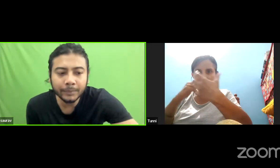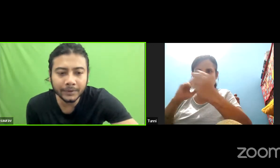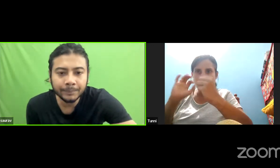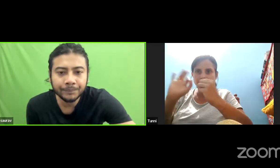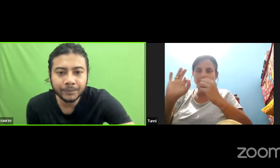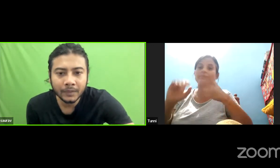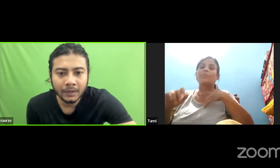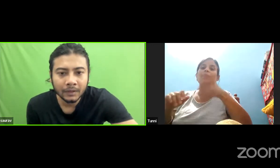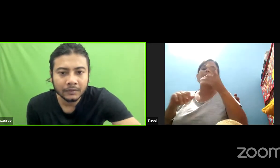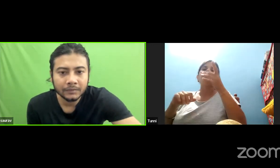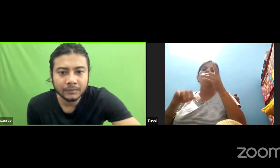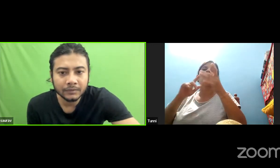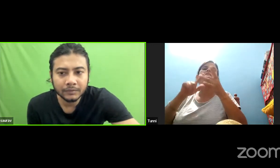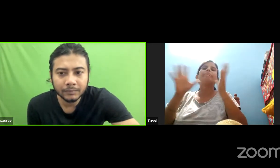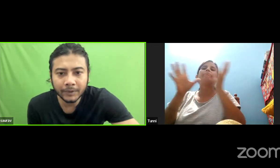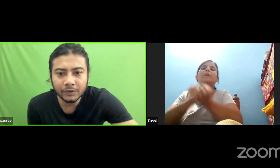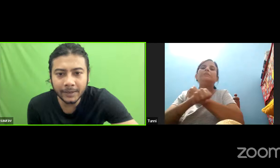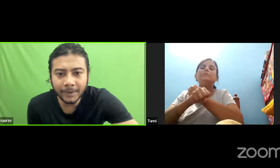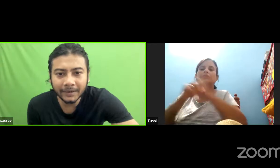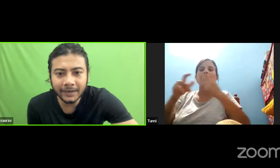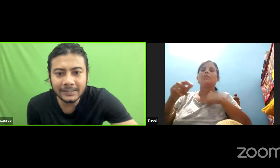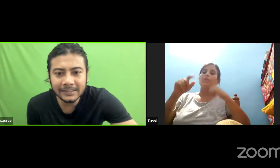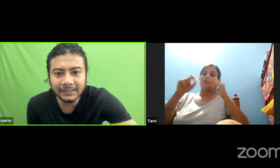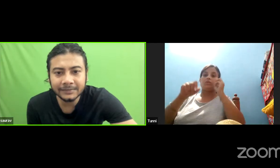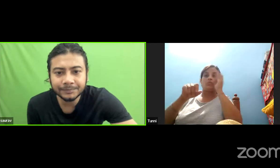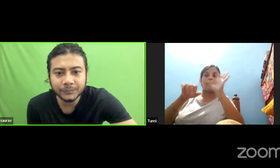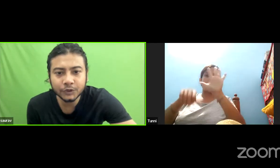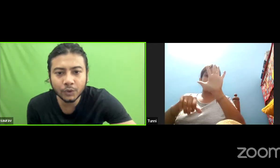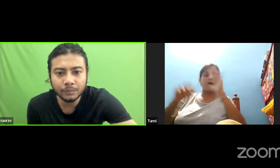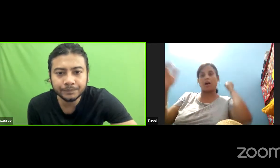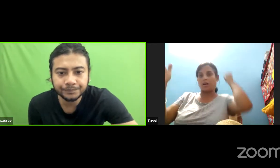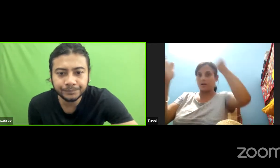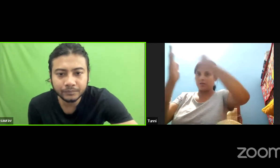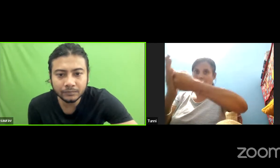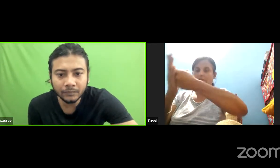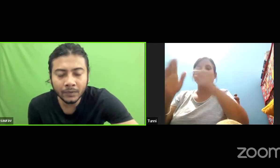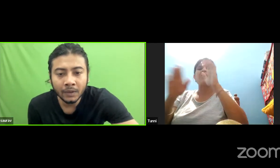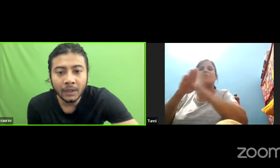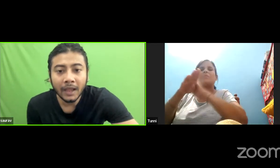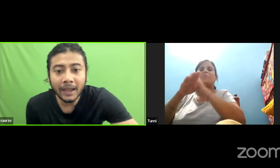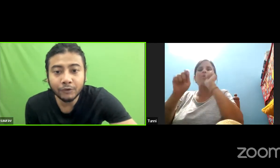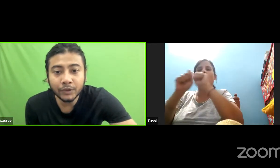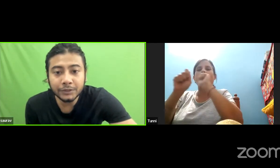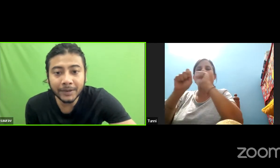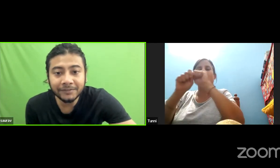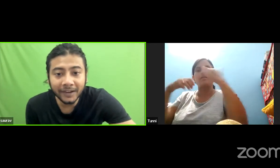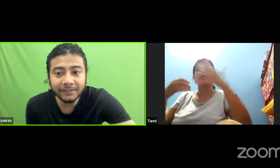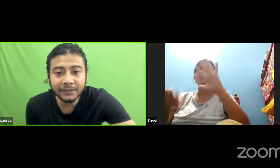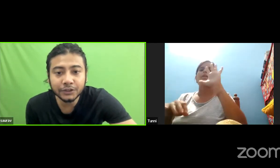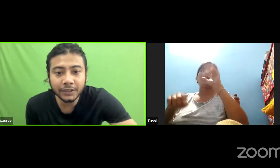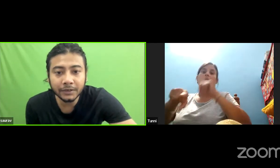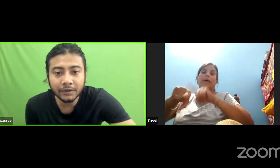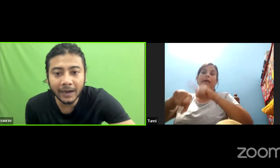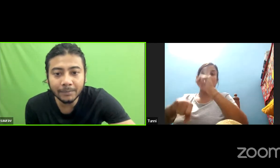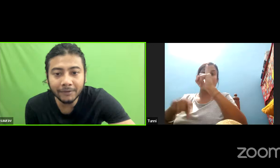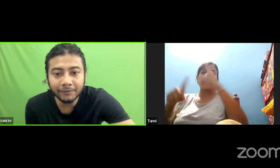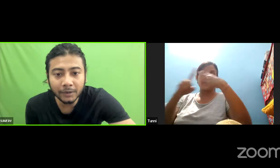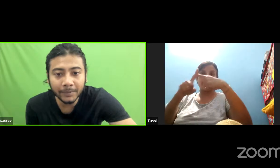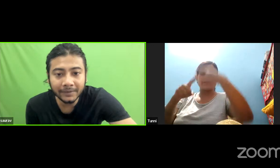me because I might get sick. So I have to reach by 5ish at my